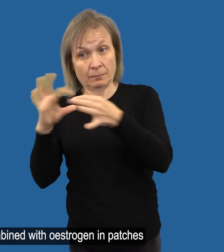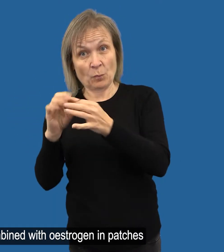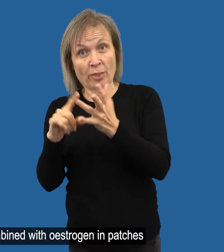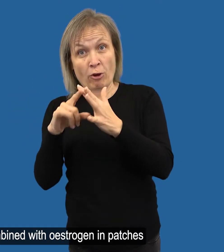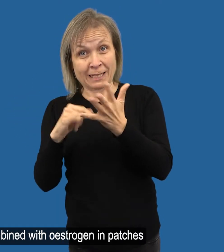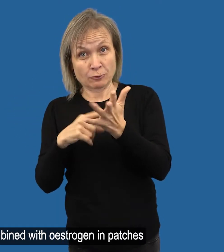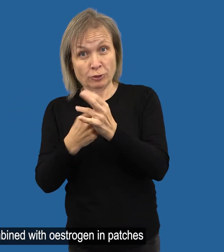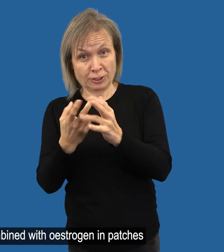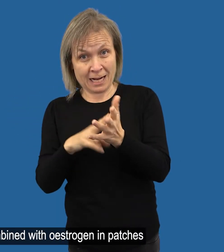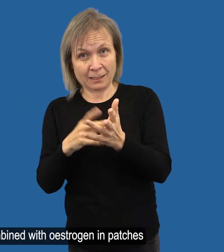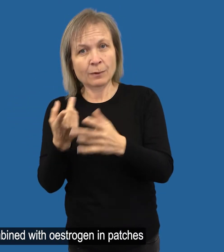combined with estrogen in patches,